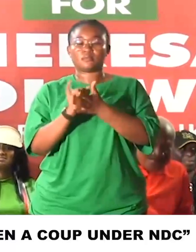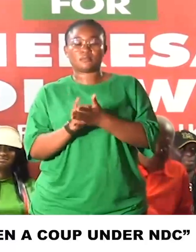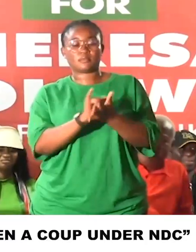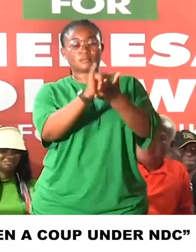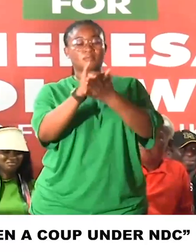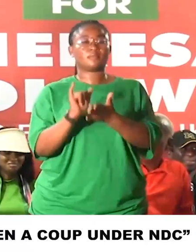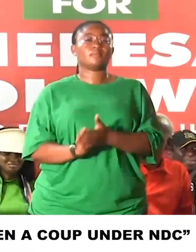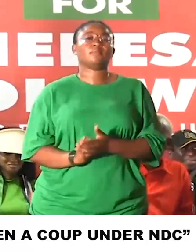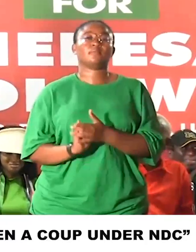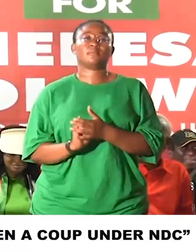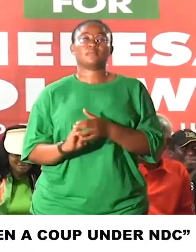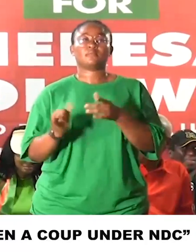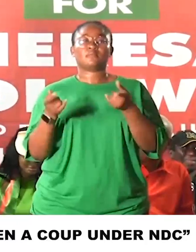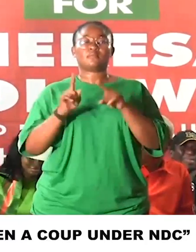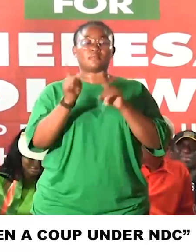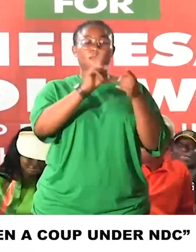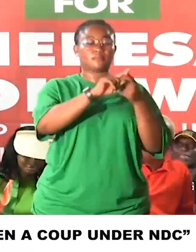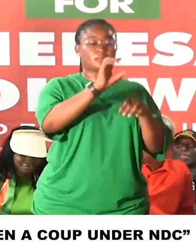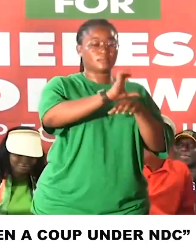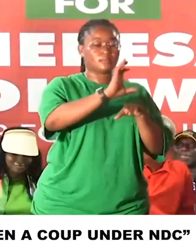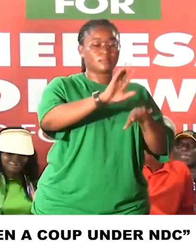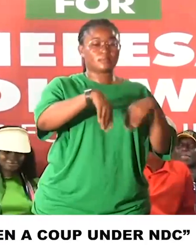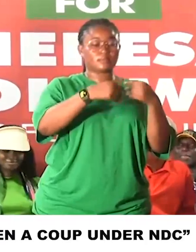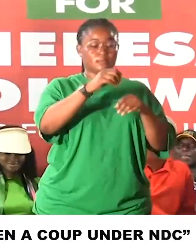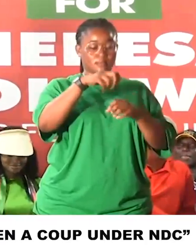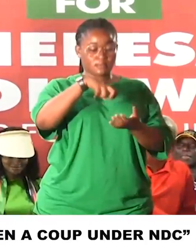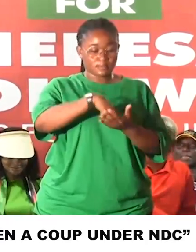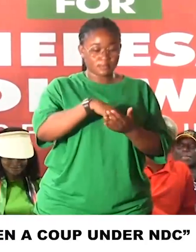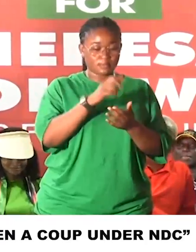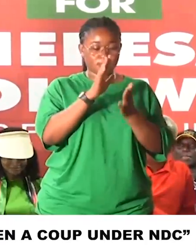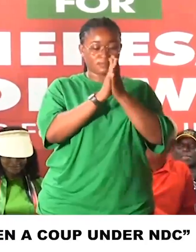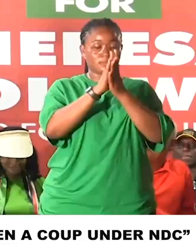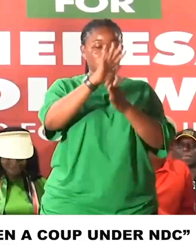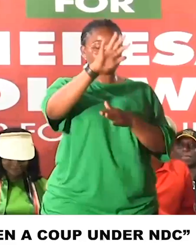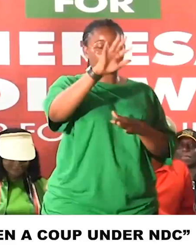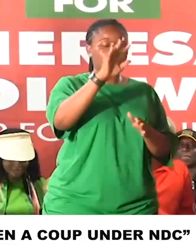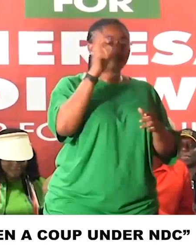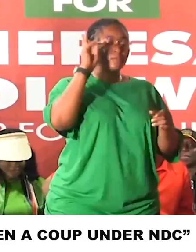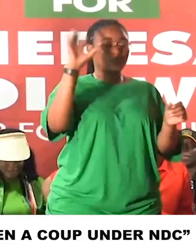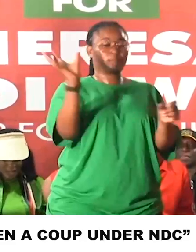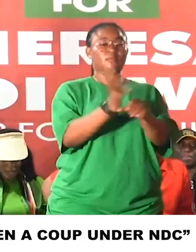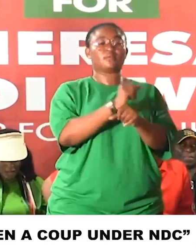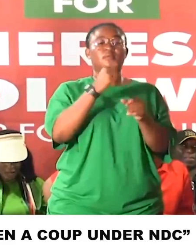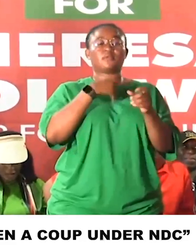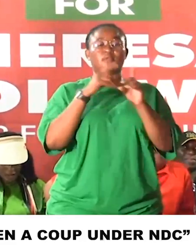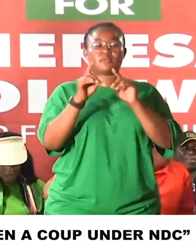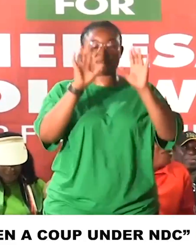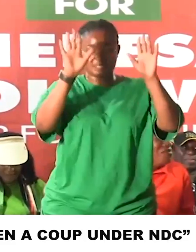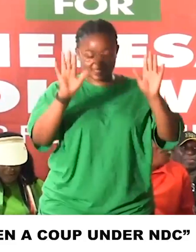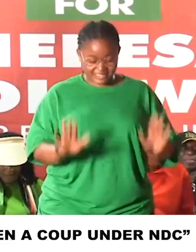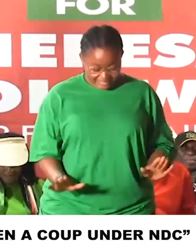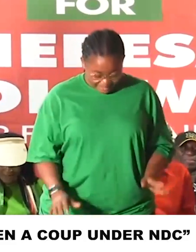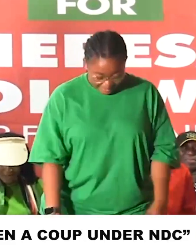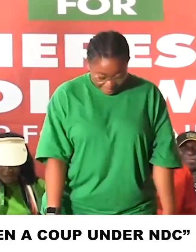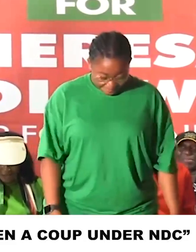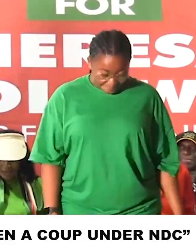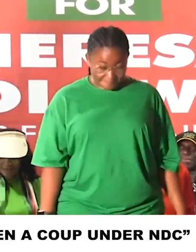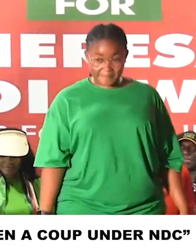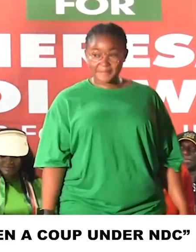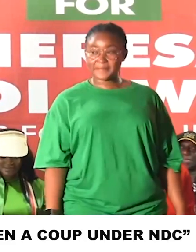de ya kwa sorry ya ni amana kutu ho o oh, ye shira ho ube di nkuni wa ya adipa